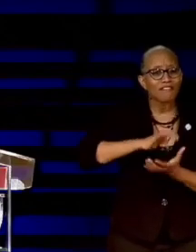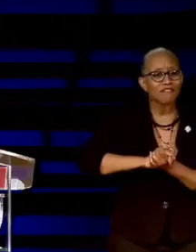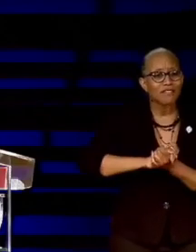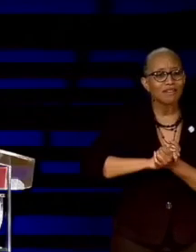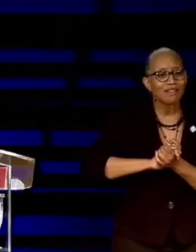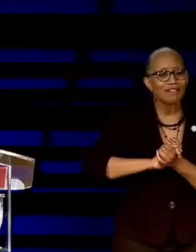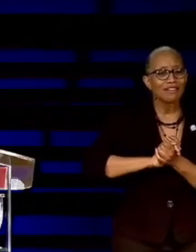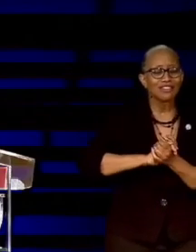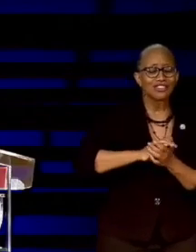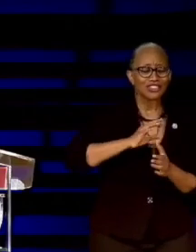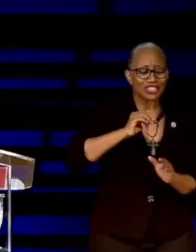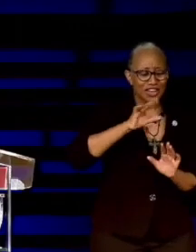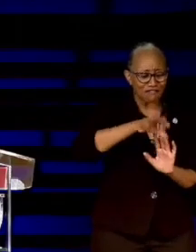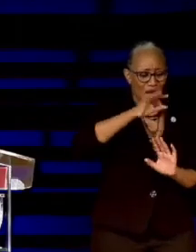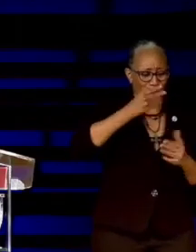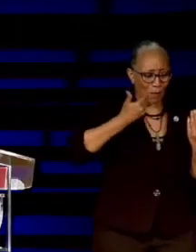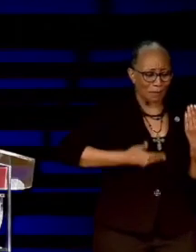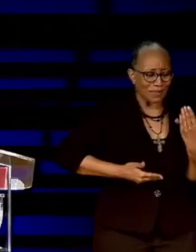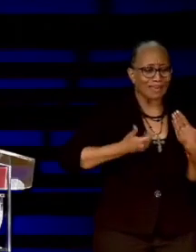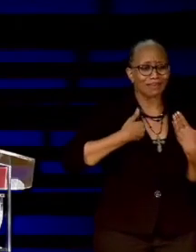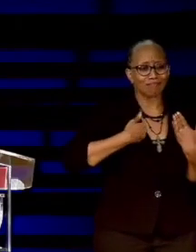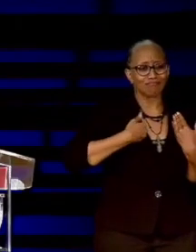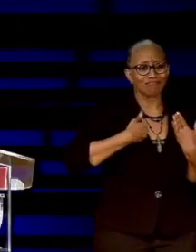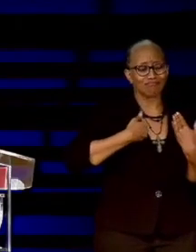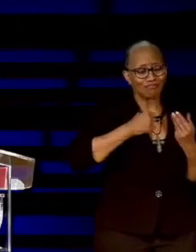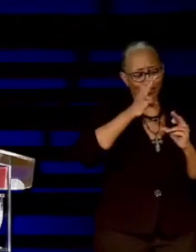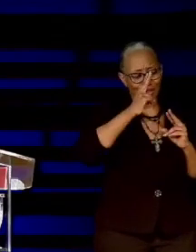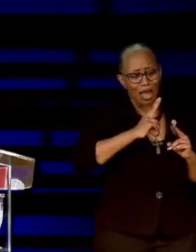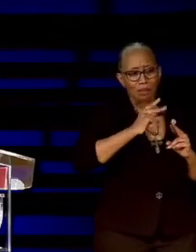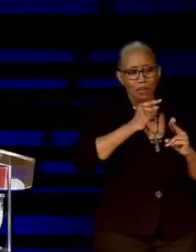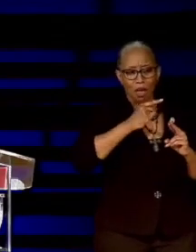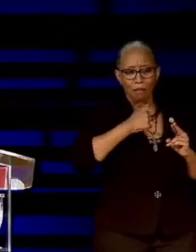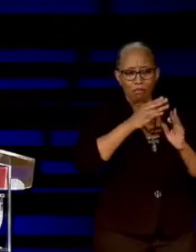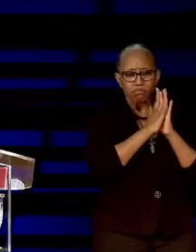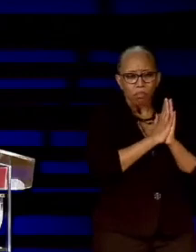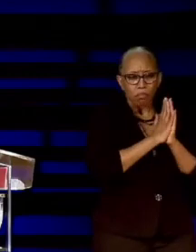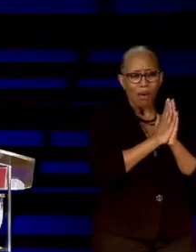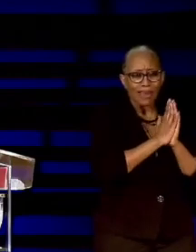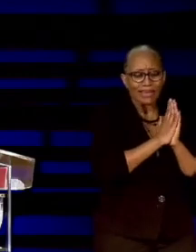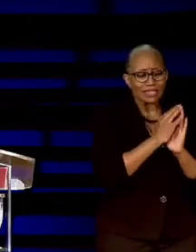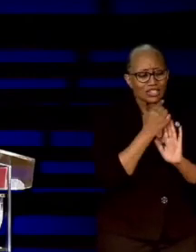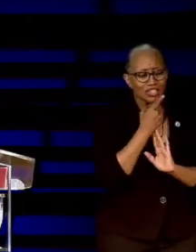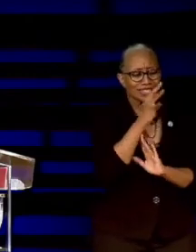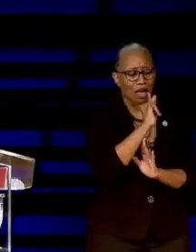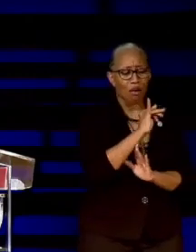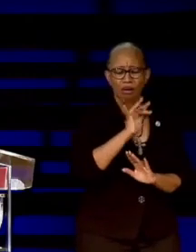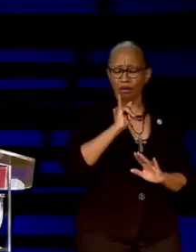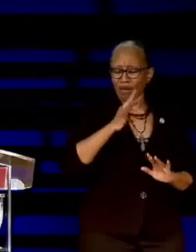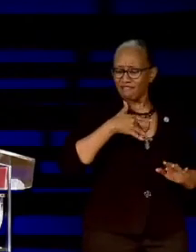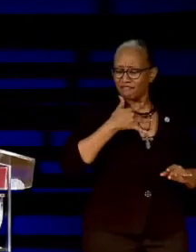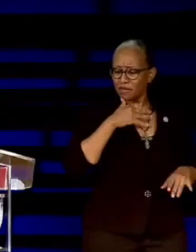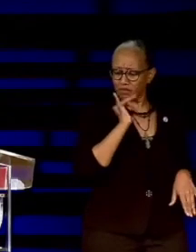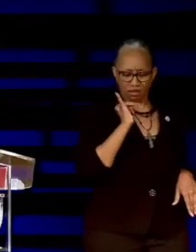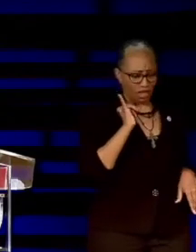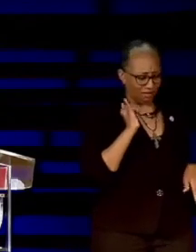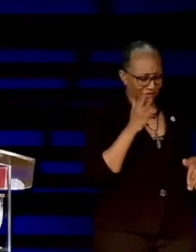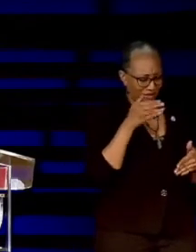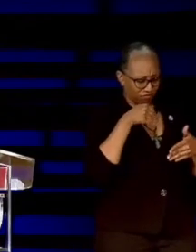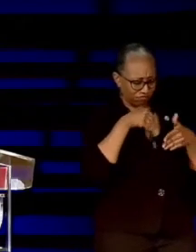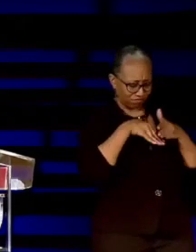can a wife give a husband than to say it just feels